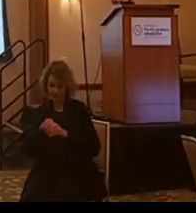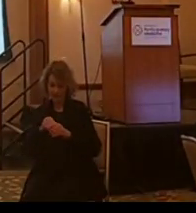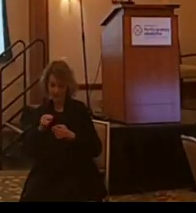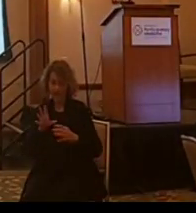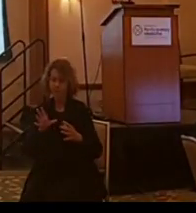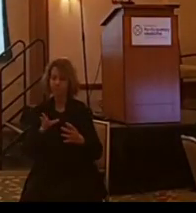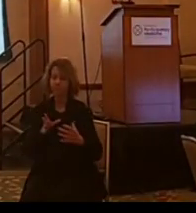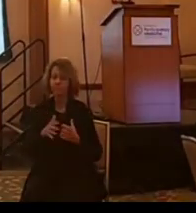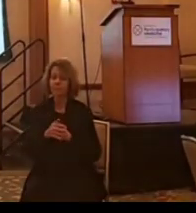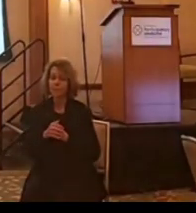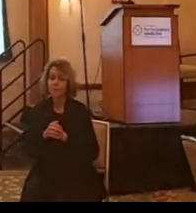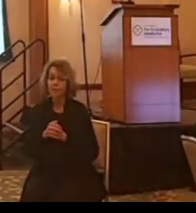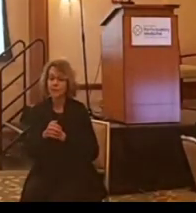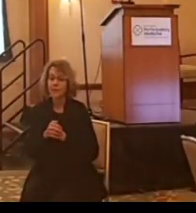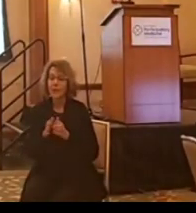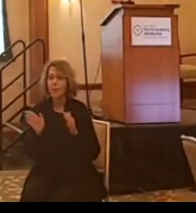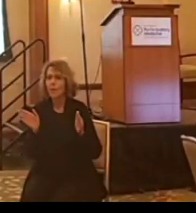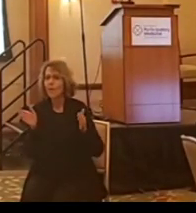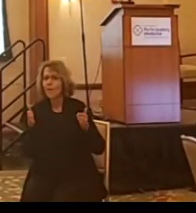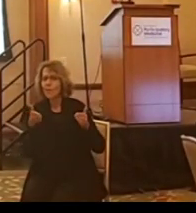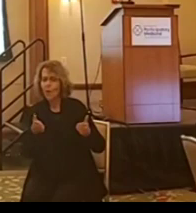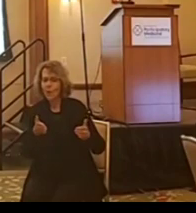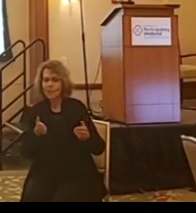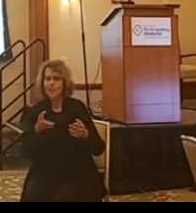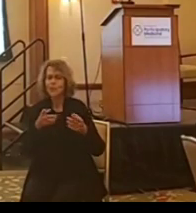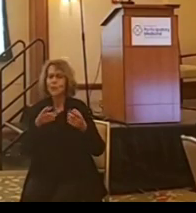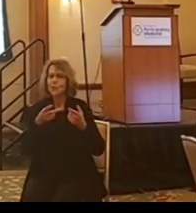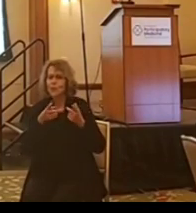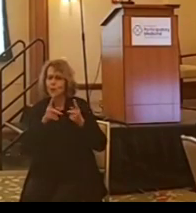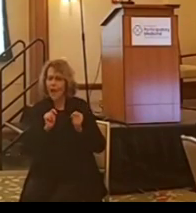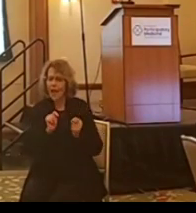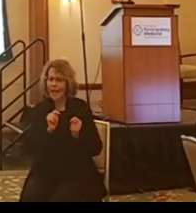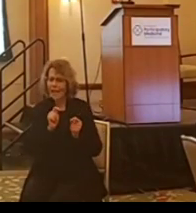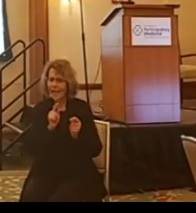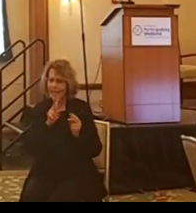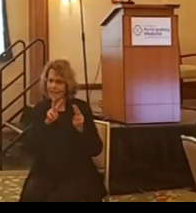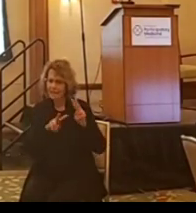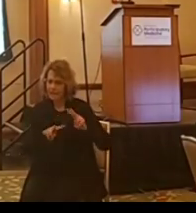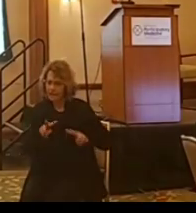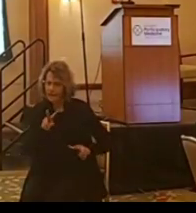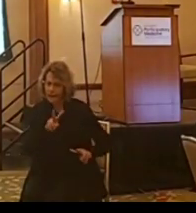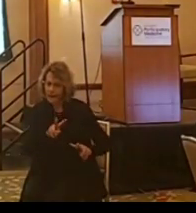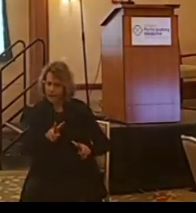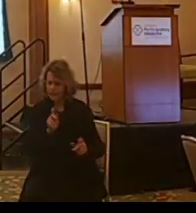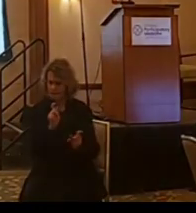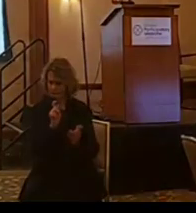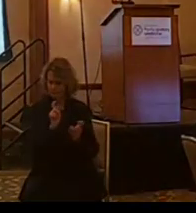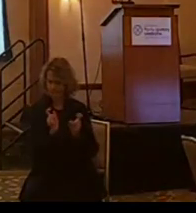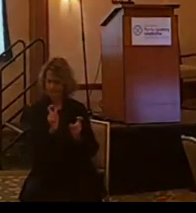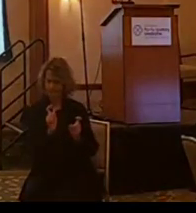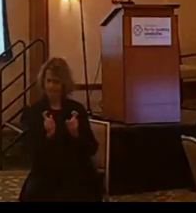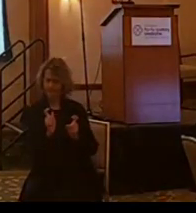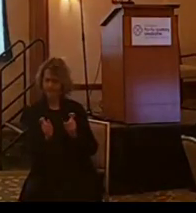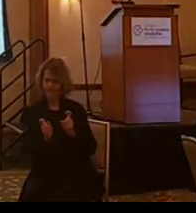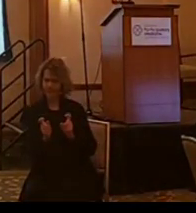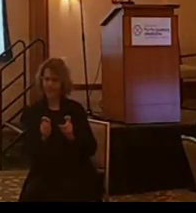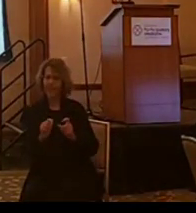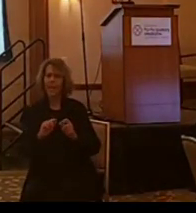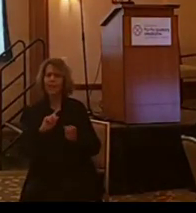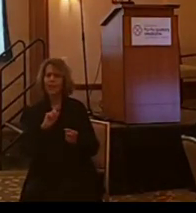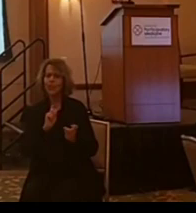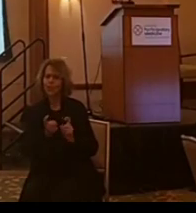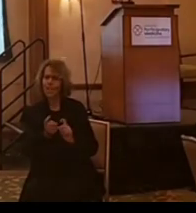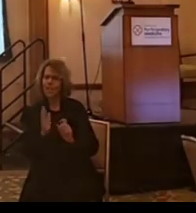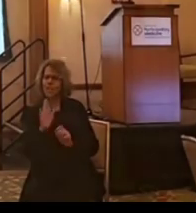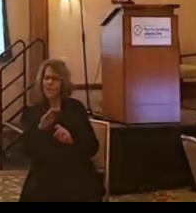recenter their systems design on care and the idea of longitudinal healing relationships. And what does